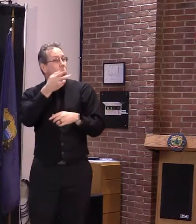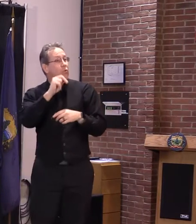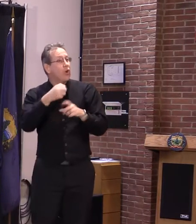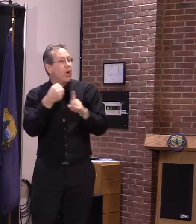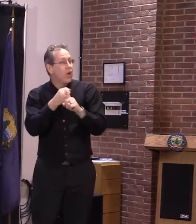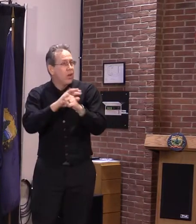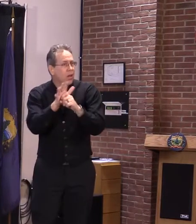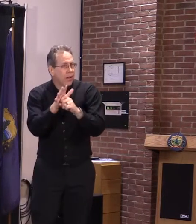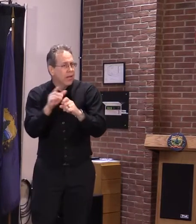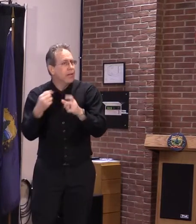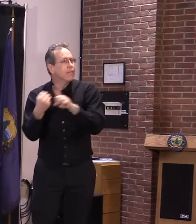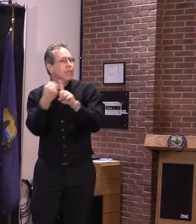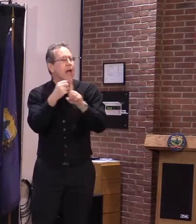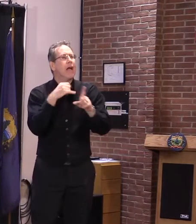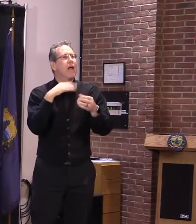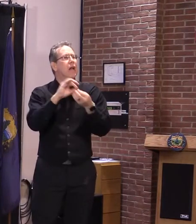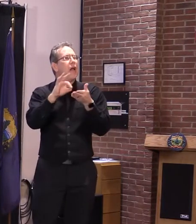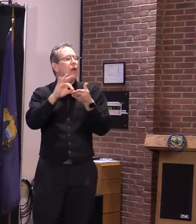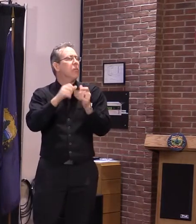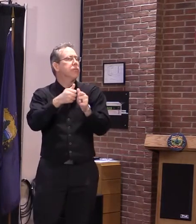7-day average is just over